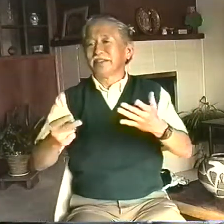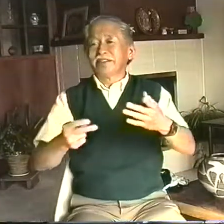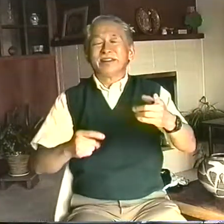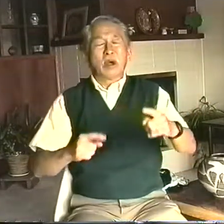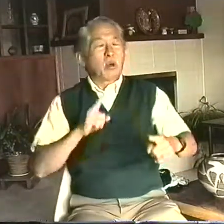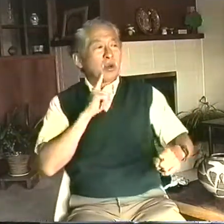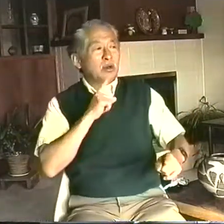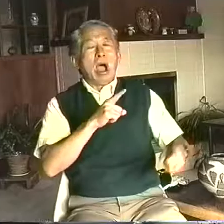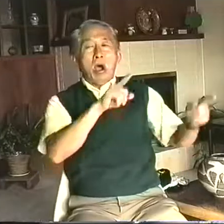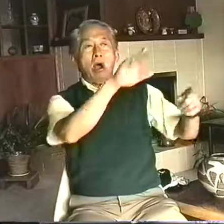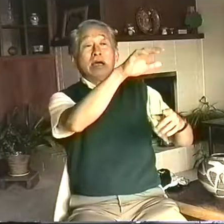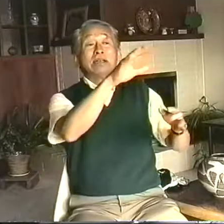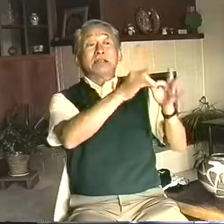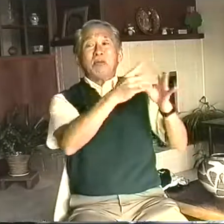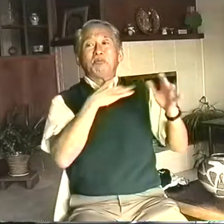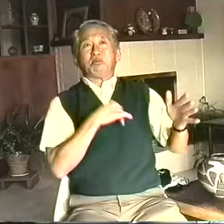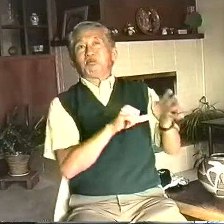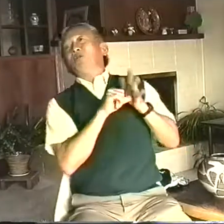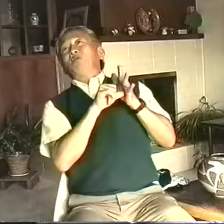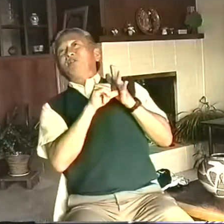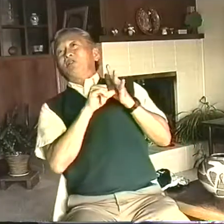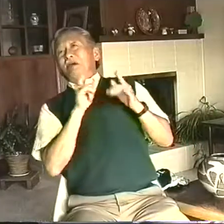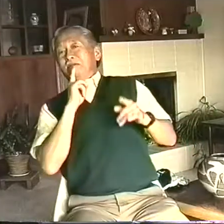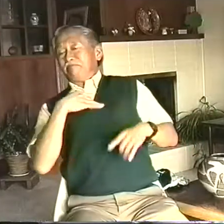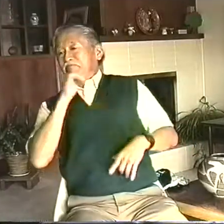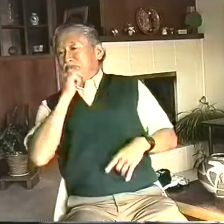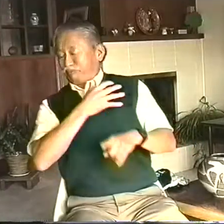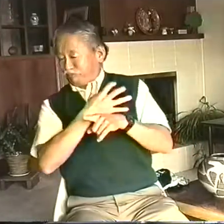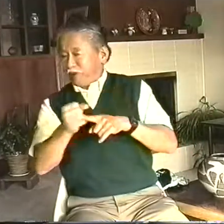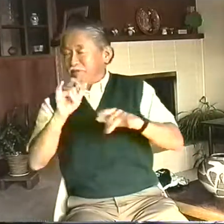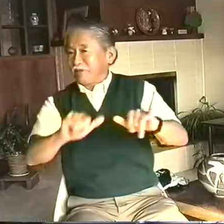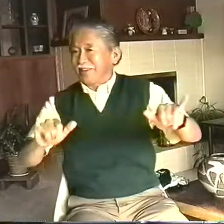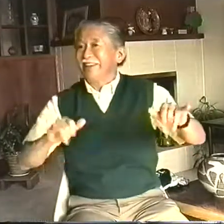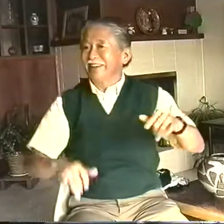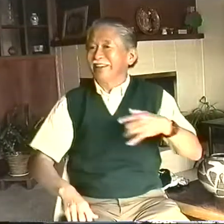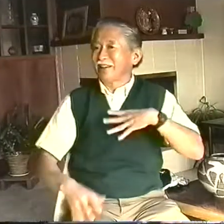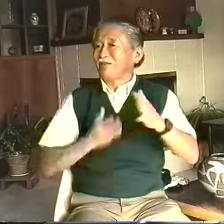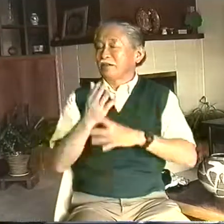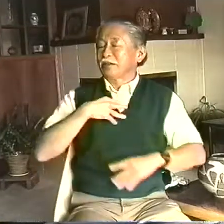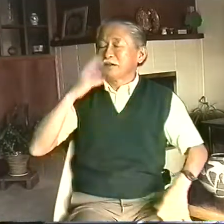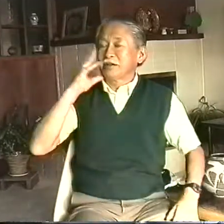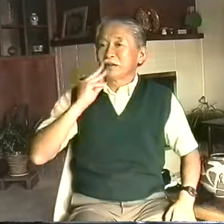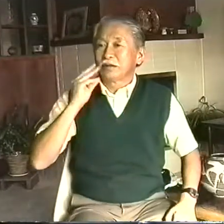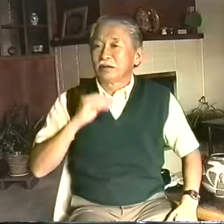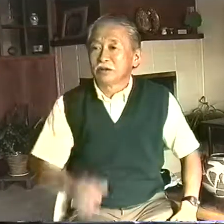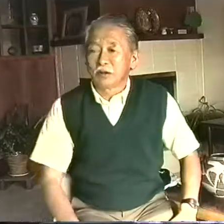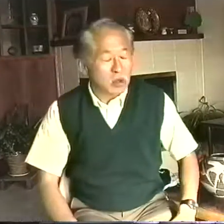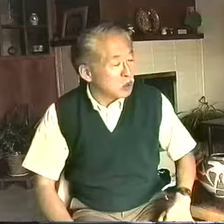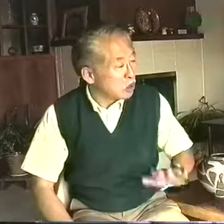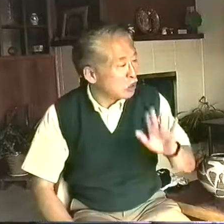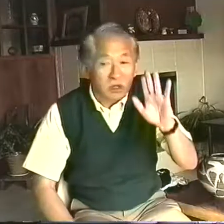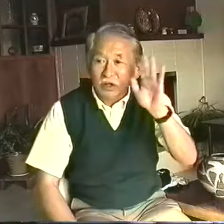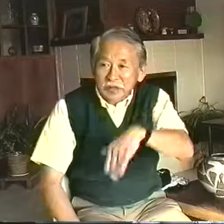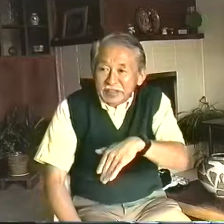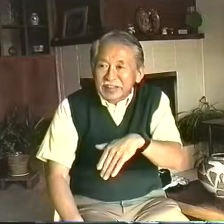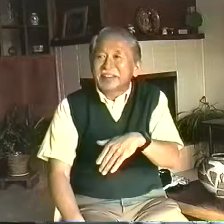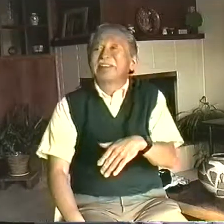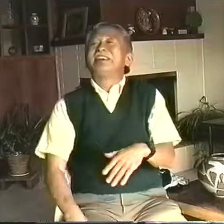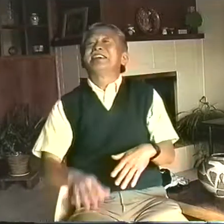person insisted on his decision, and the rest of us chose another way. So there was